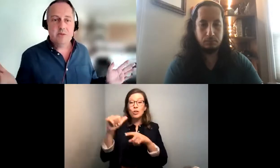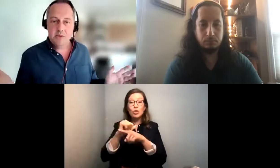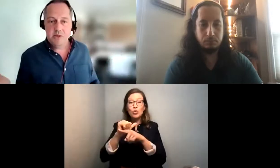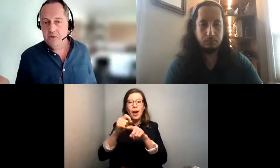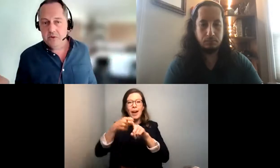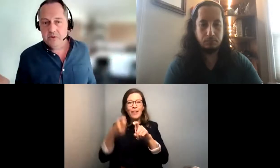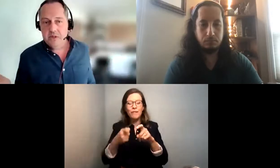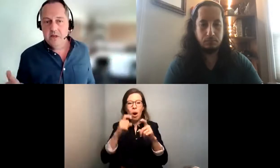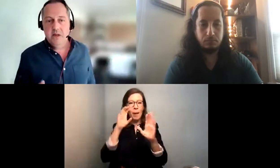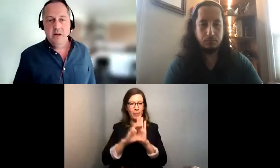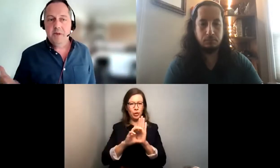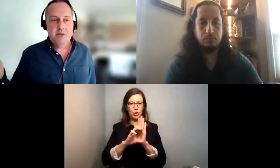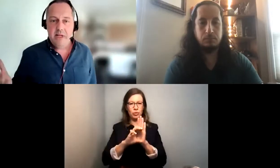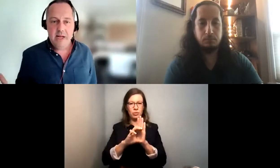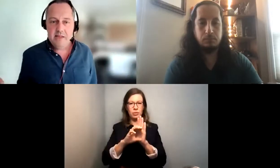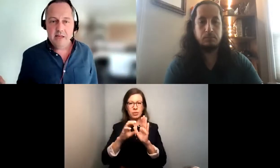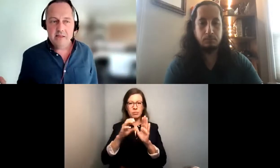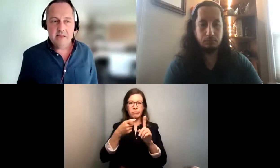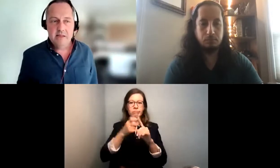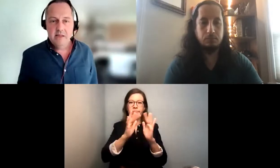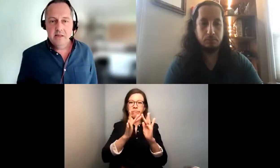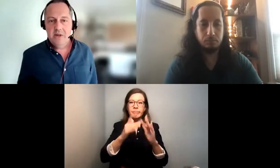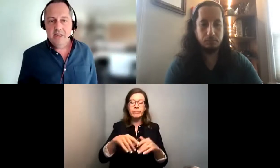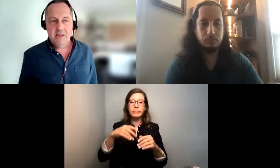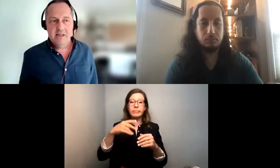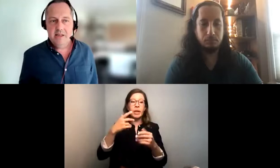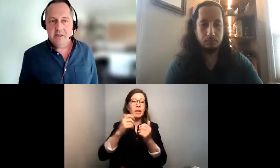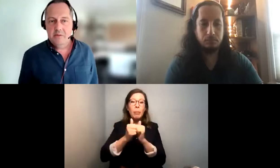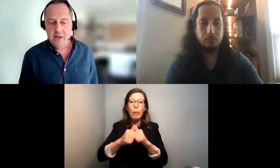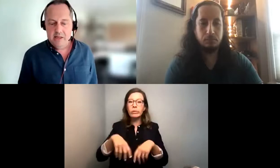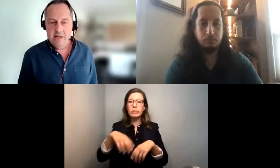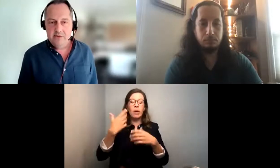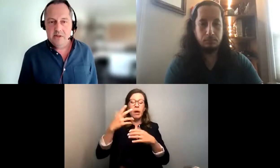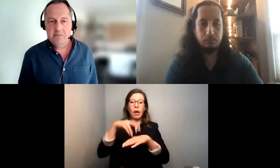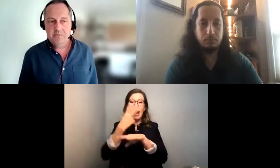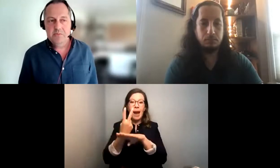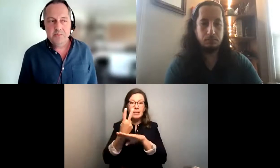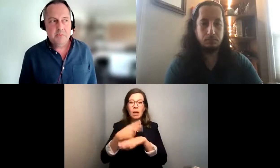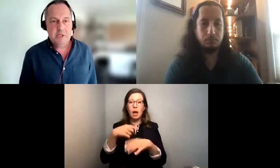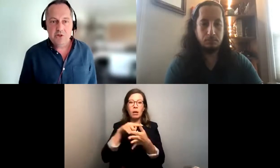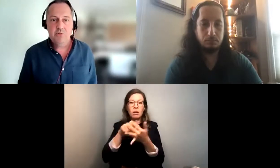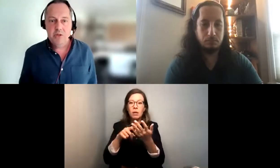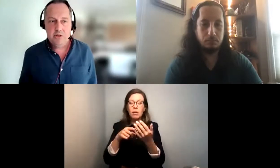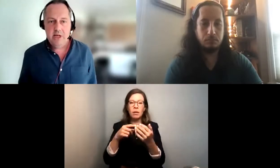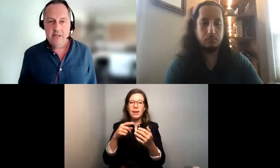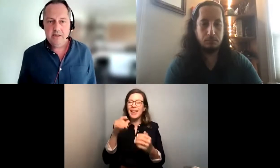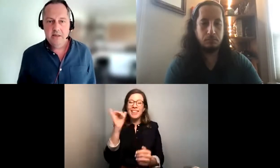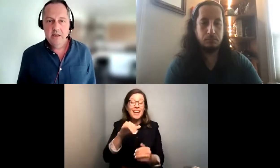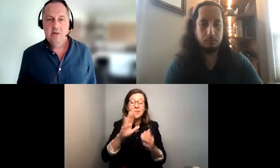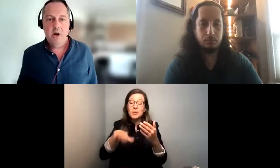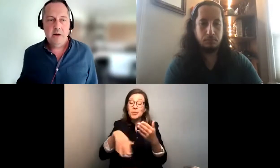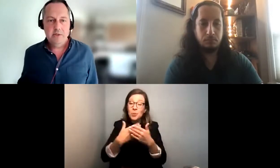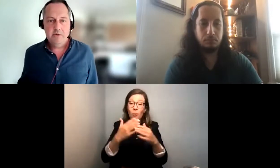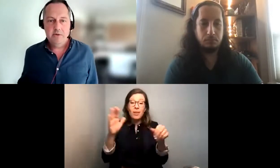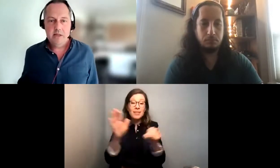of people doing sports, of people doing handstands. Well, actually, that's a completely different distribution of data